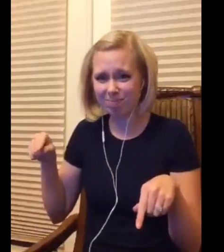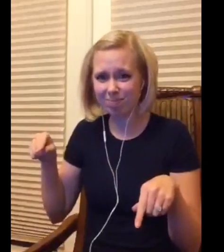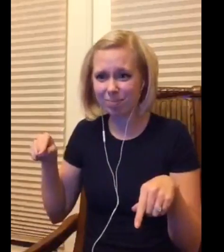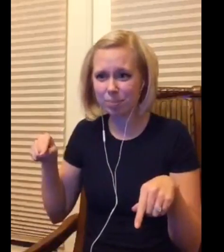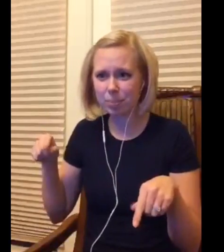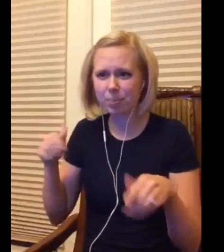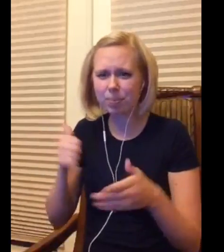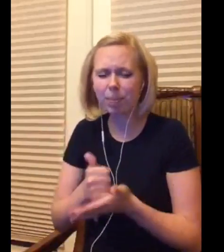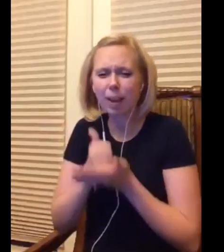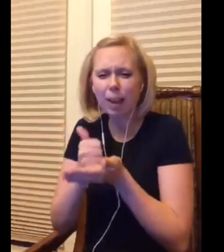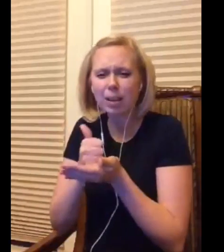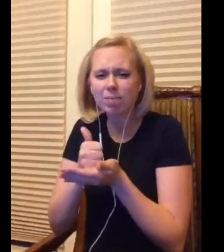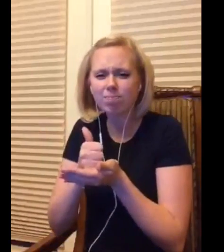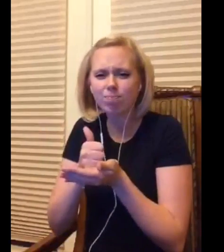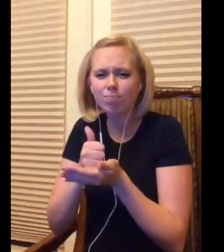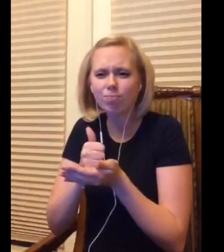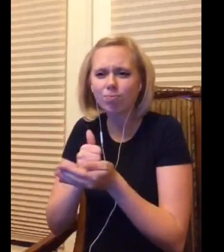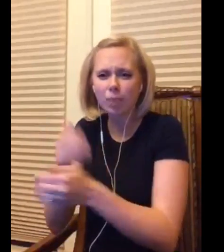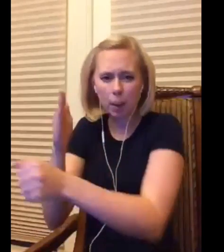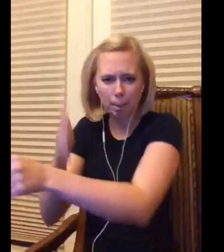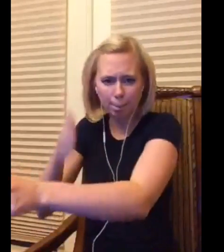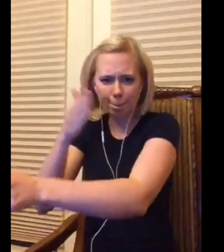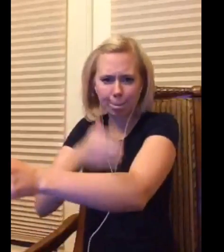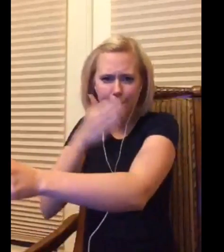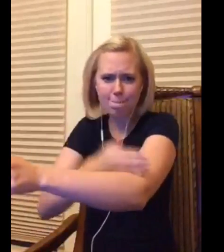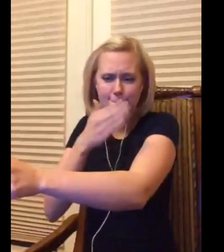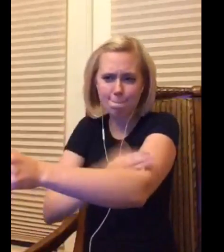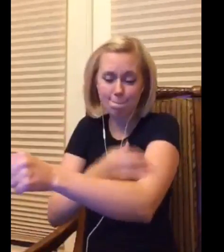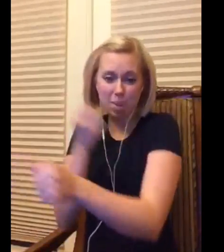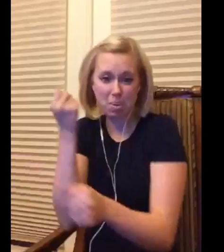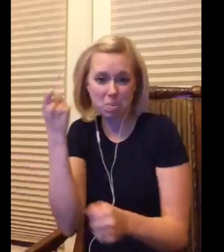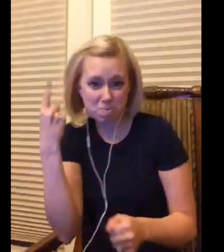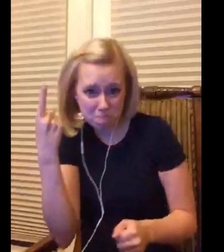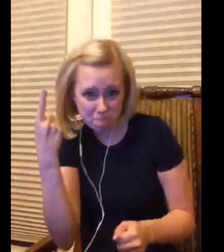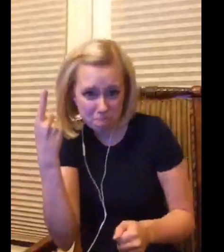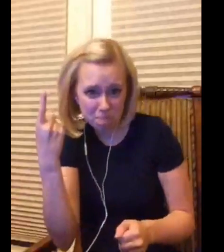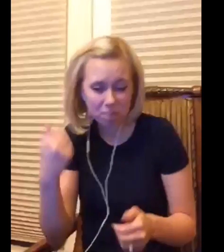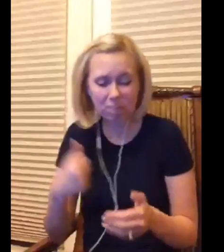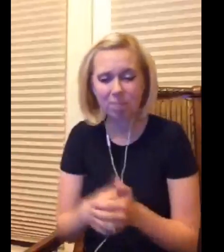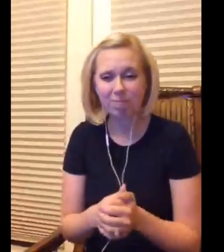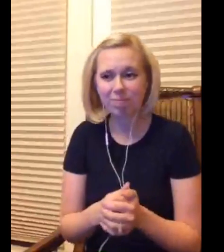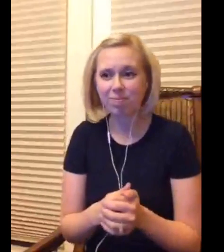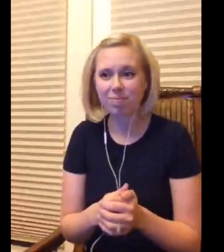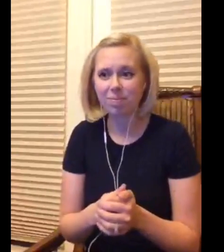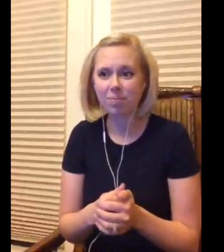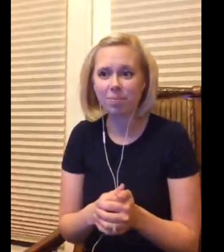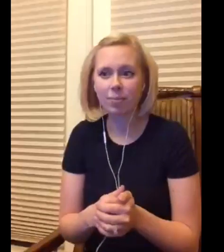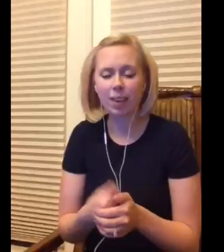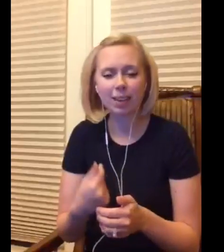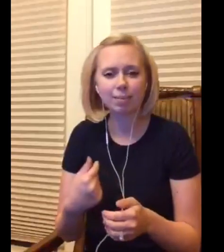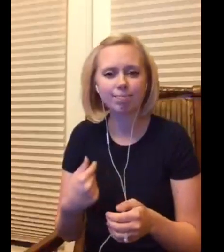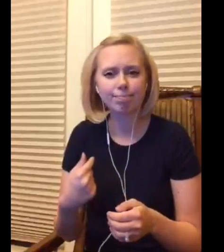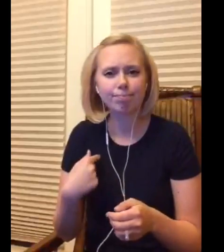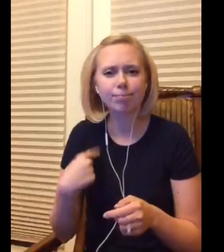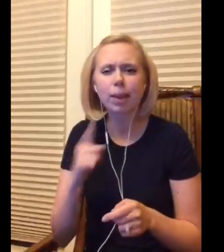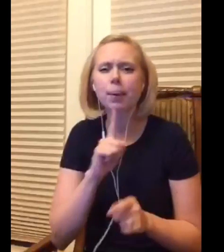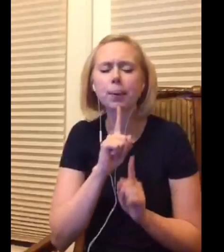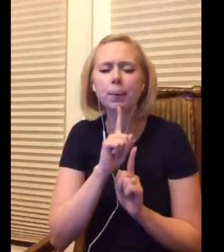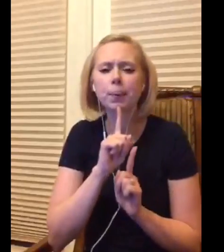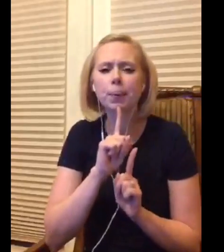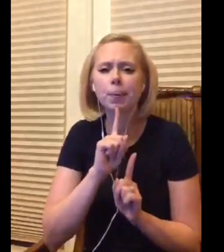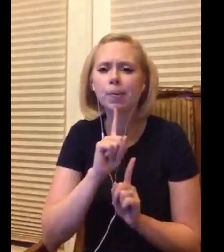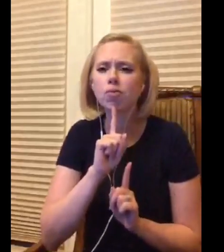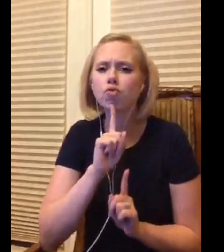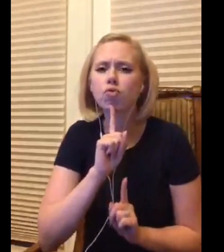class. Because I am the best teacher and you are the best students, they put us all together so we could show everybody else how to do